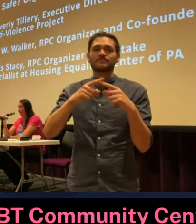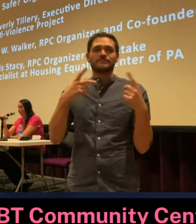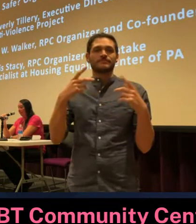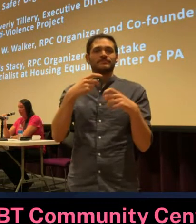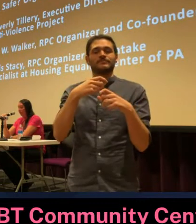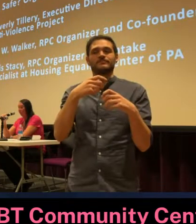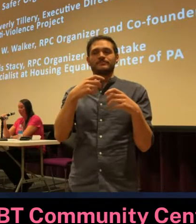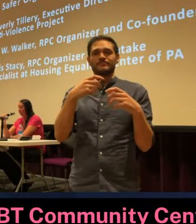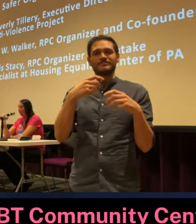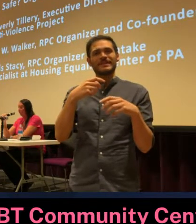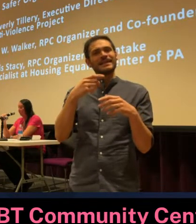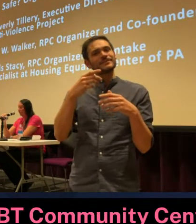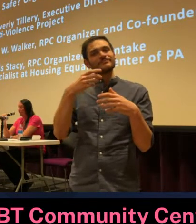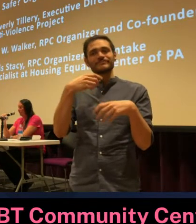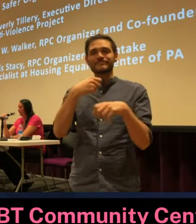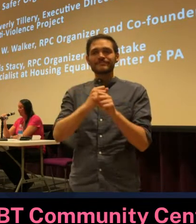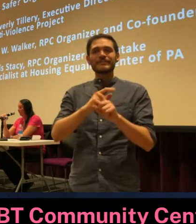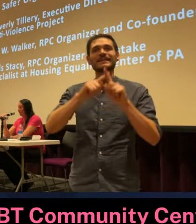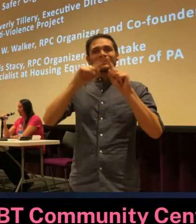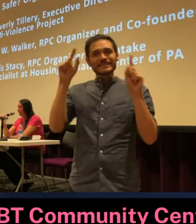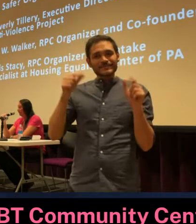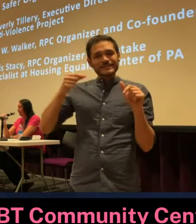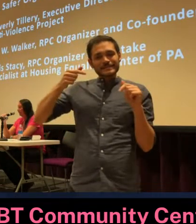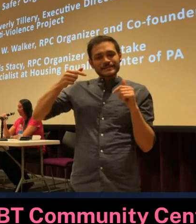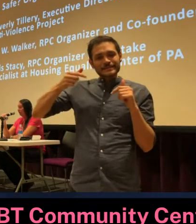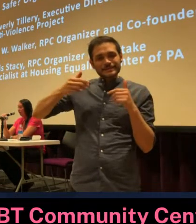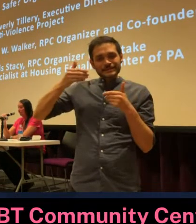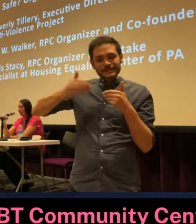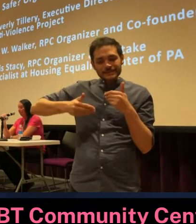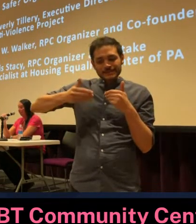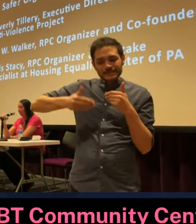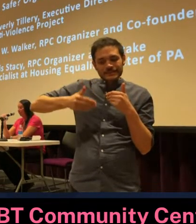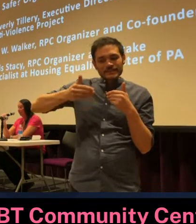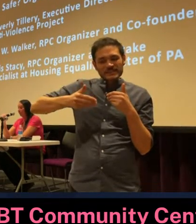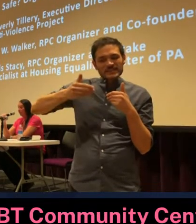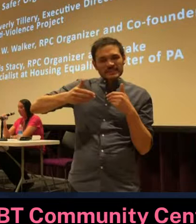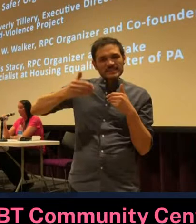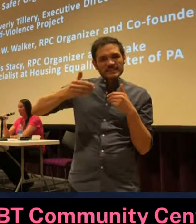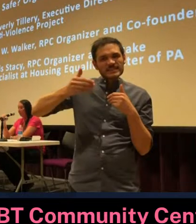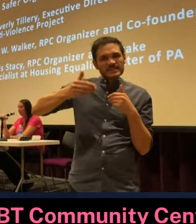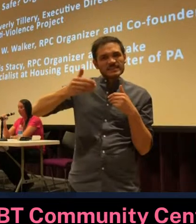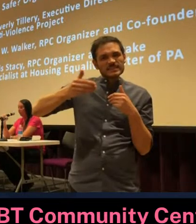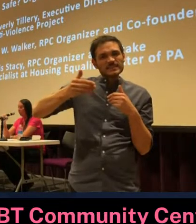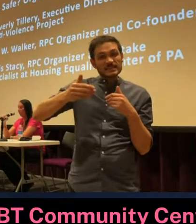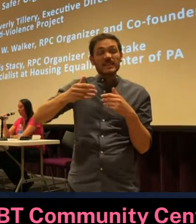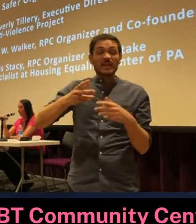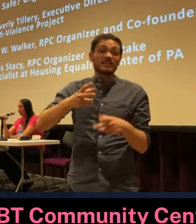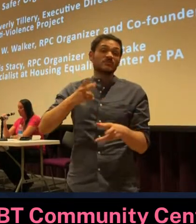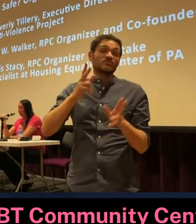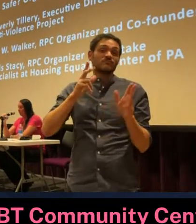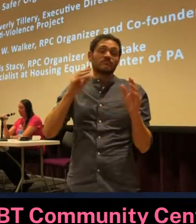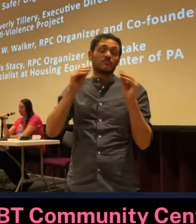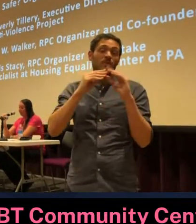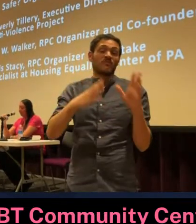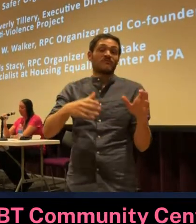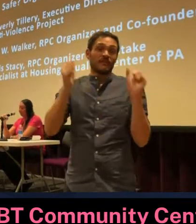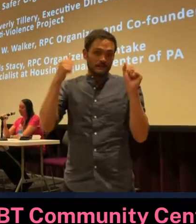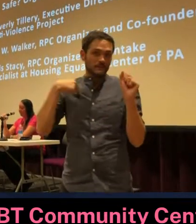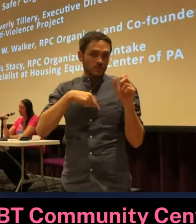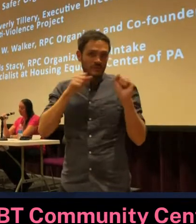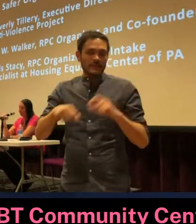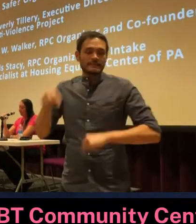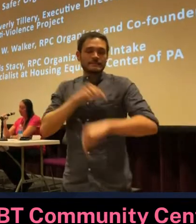by inches forward and goes quicker backwards sometimes. So we need the people